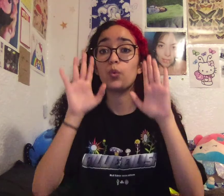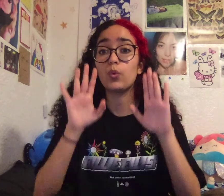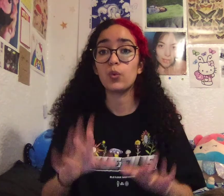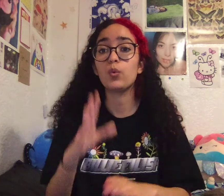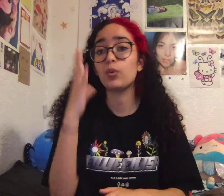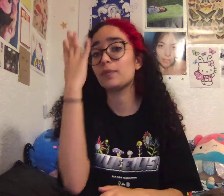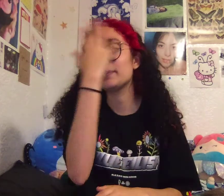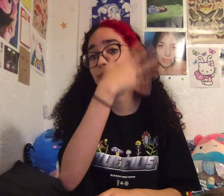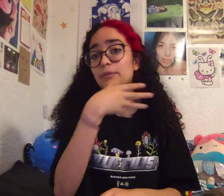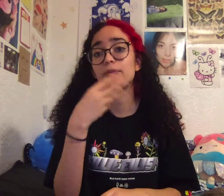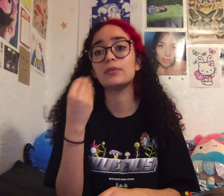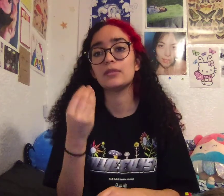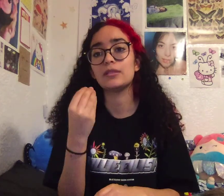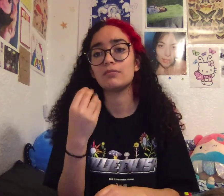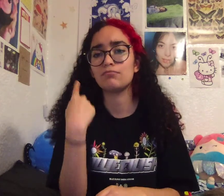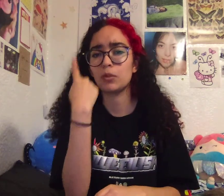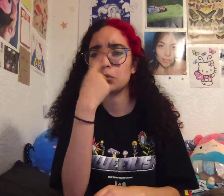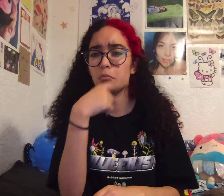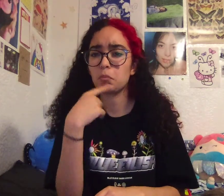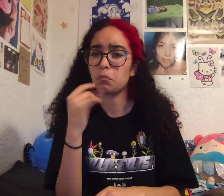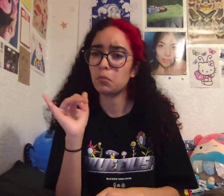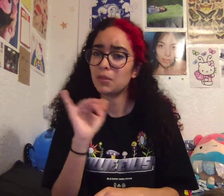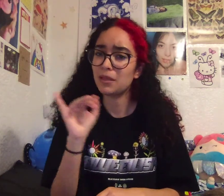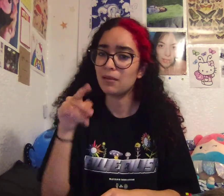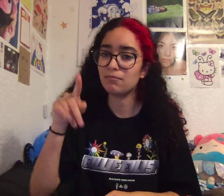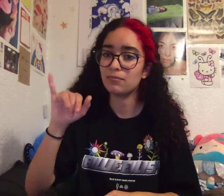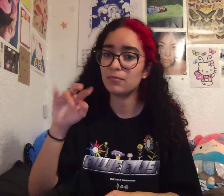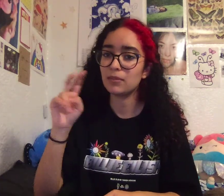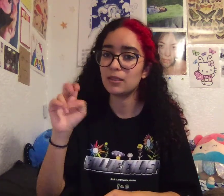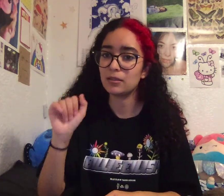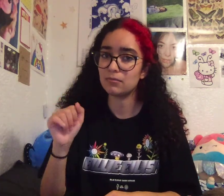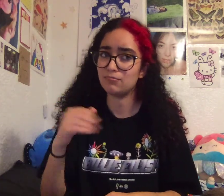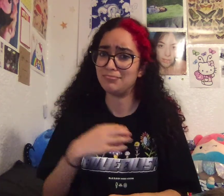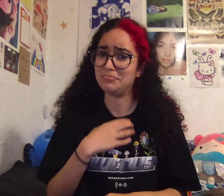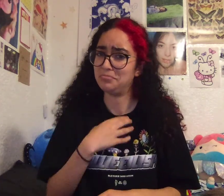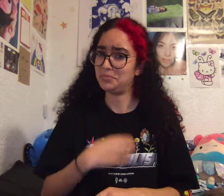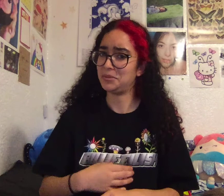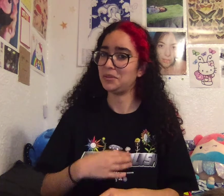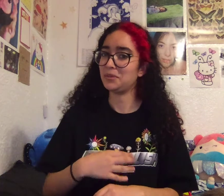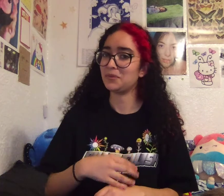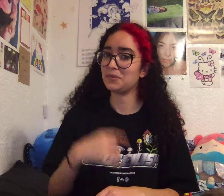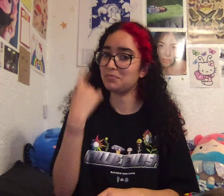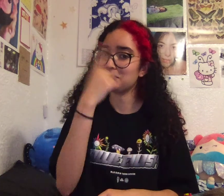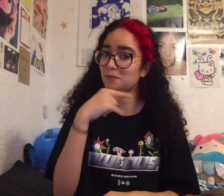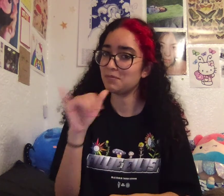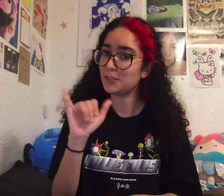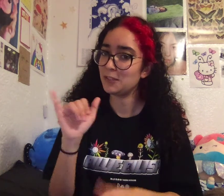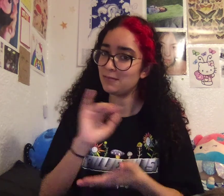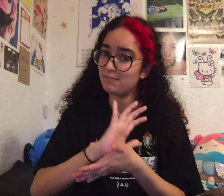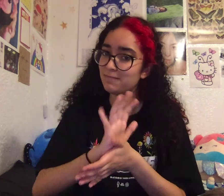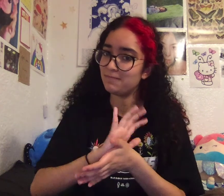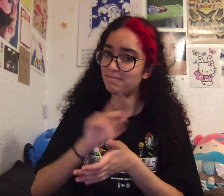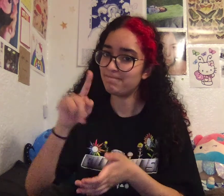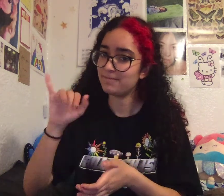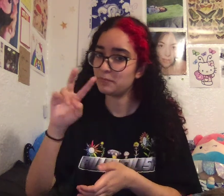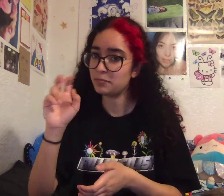stunning. And it kind of looks like a pizza, actually. I kind of gets me hungry. I don't know. Doesn't it look like a cheese pizza? Oh, it's really